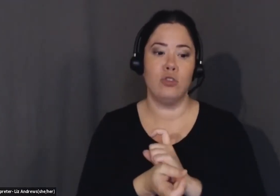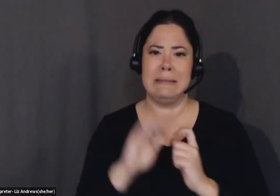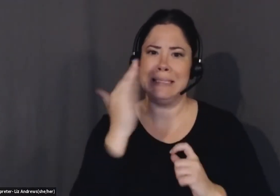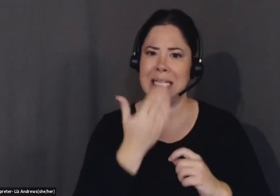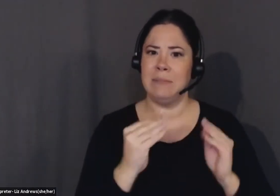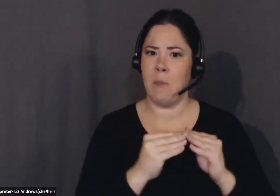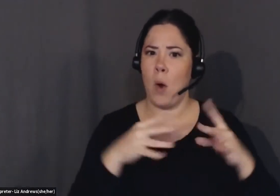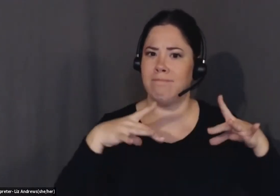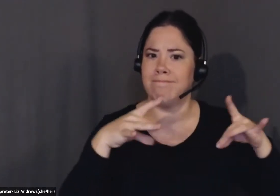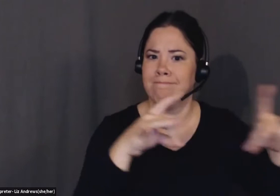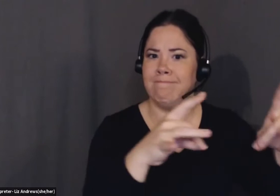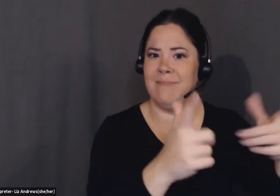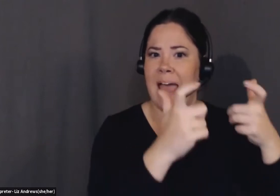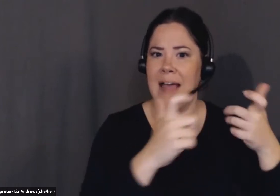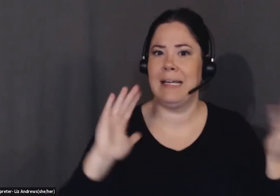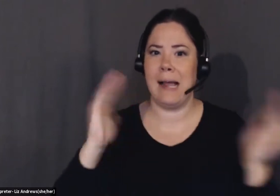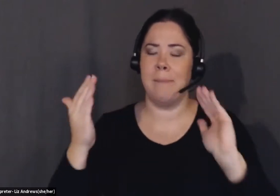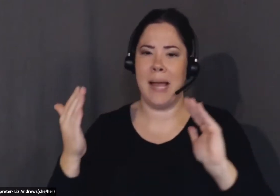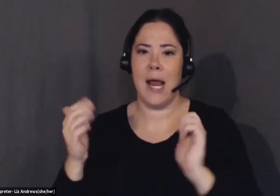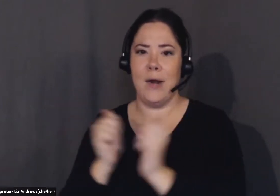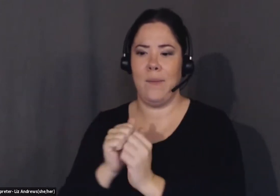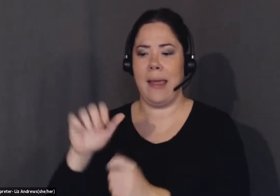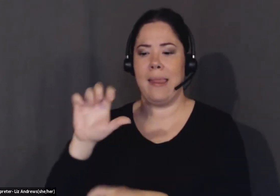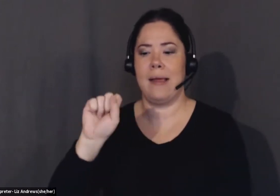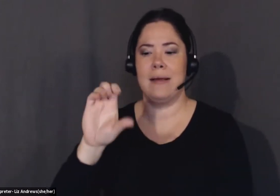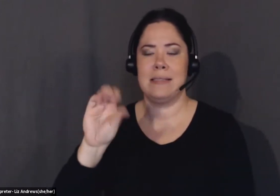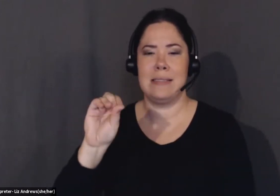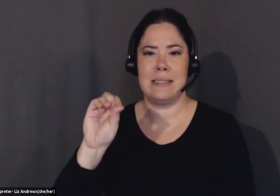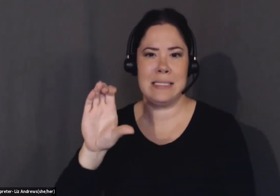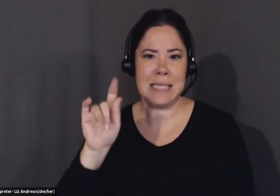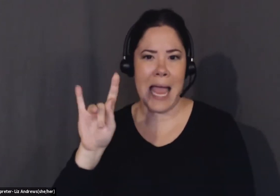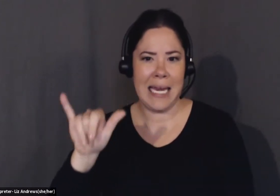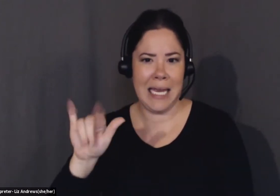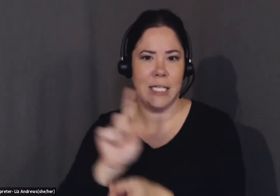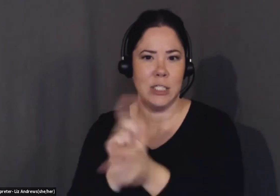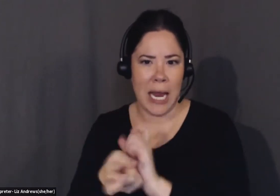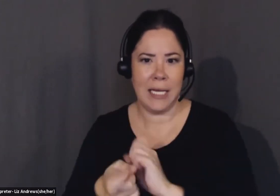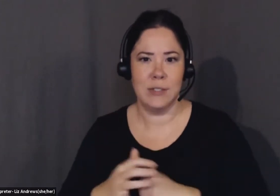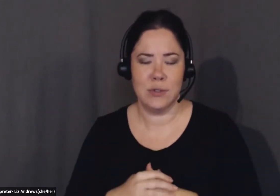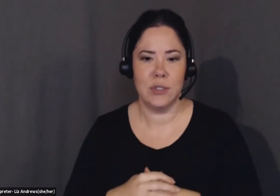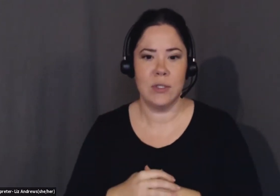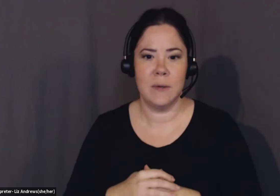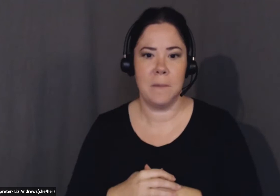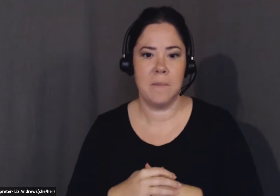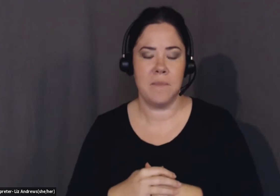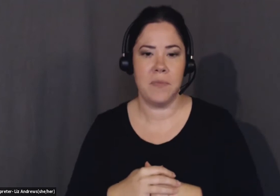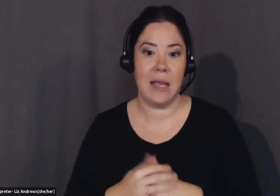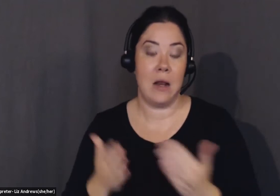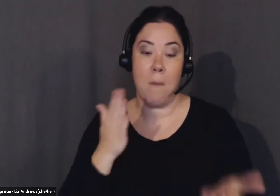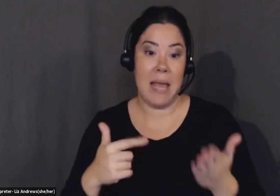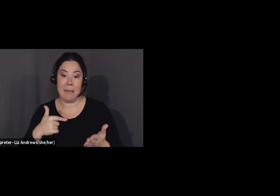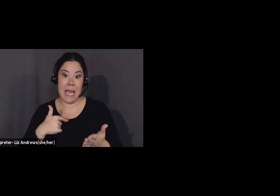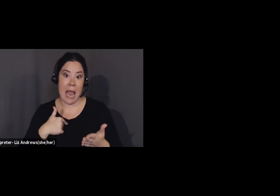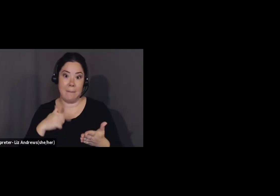broader societal change, which goes faster than laws, which is, I may be getting ahead of myself